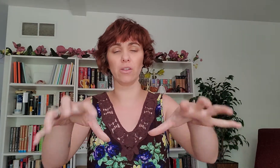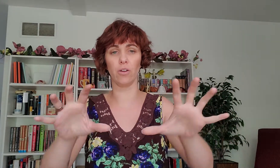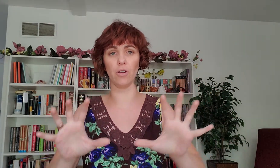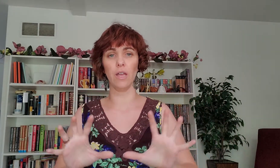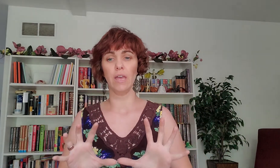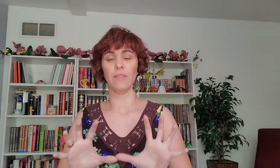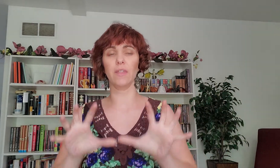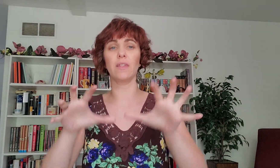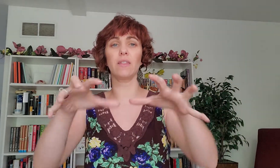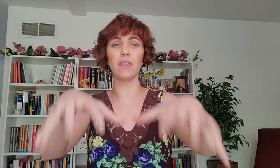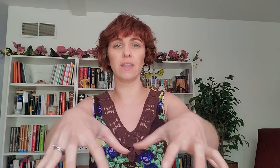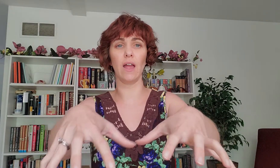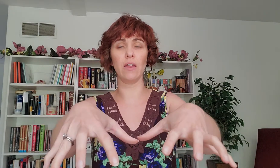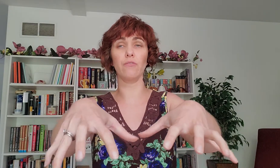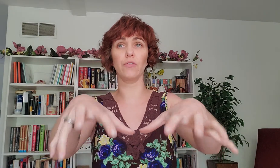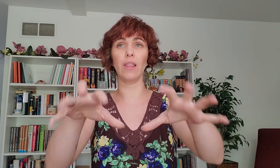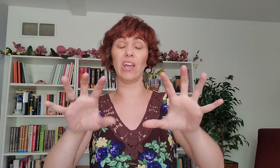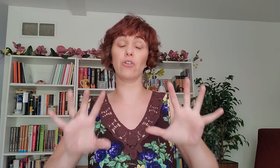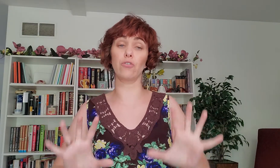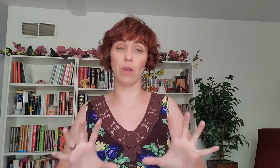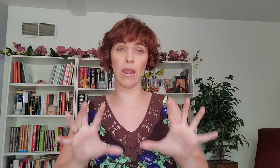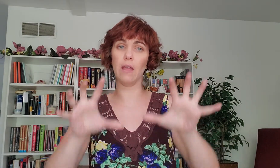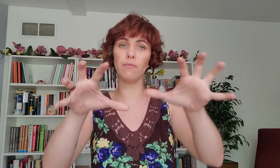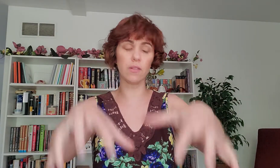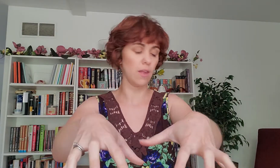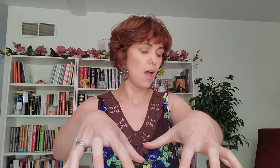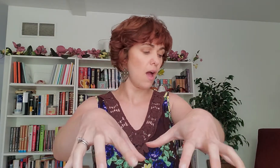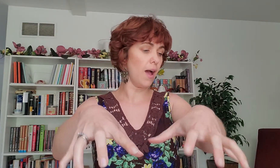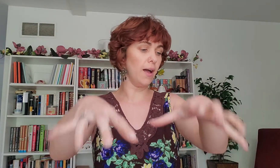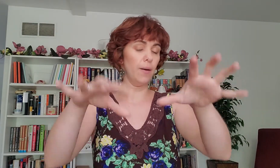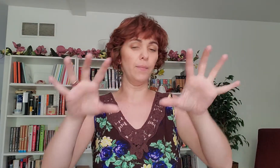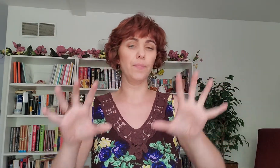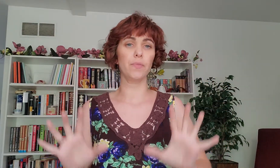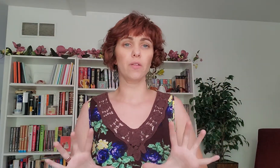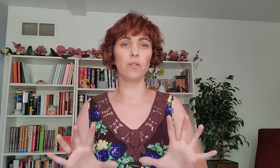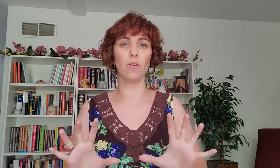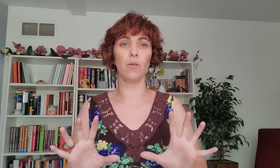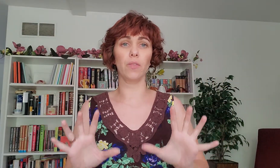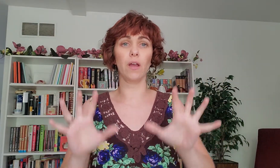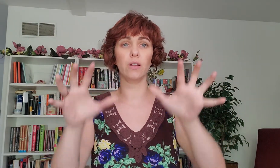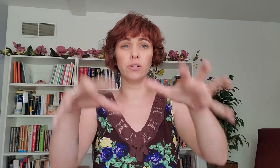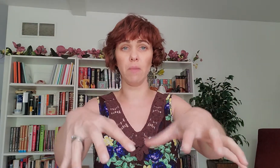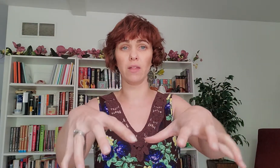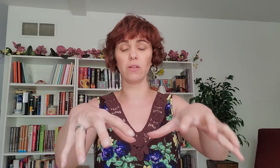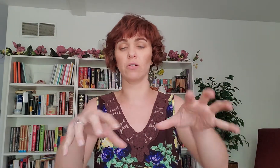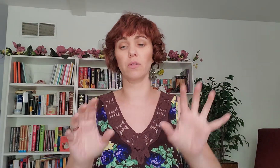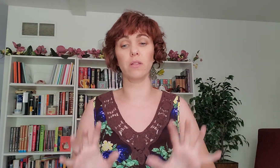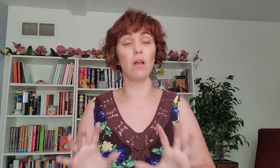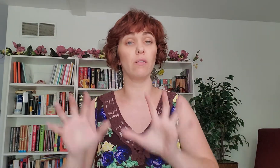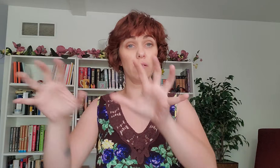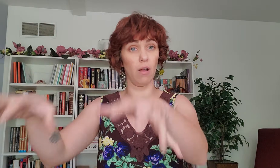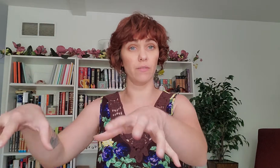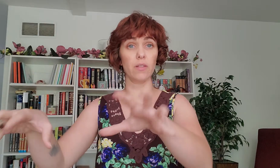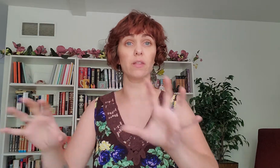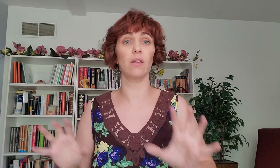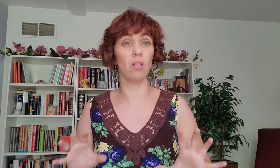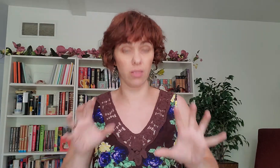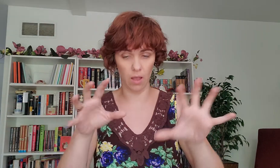Massacre. This is the sign for like graves. So the Katyn Massacre was obviously a lot of